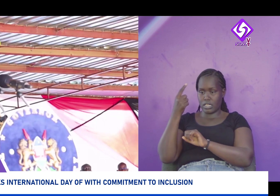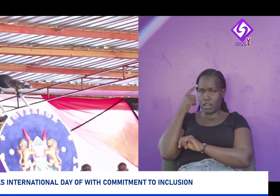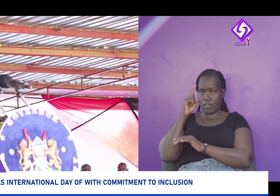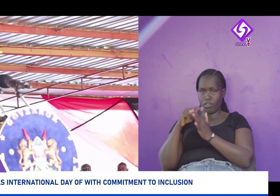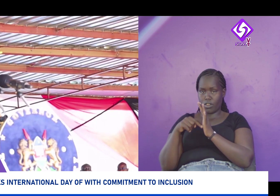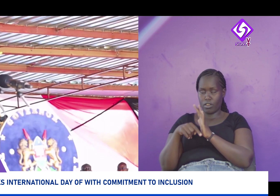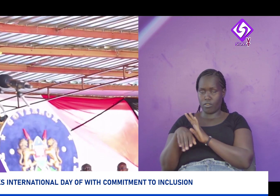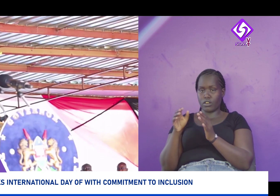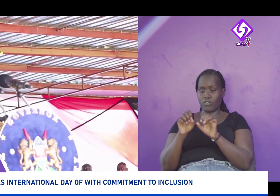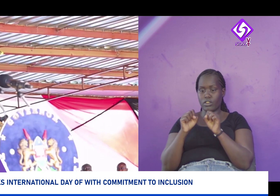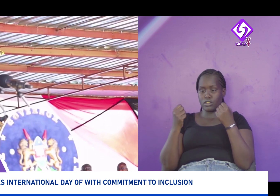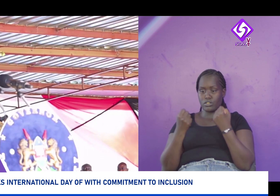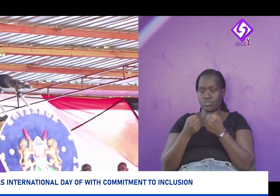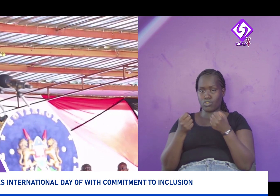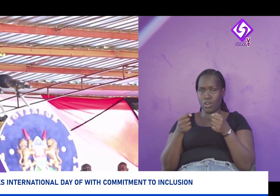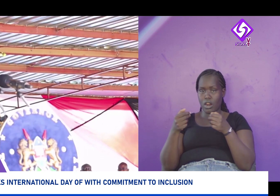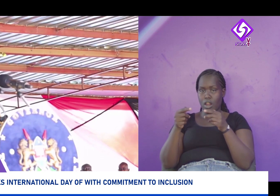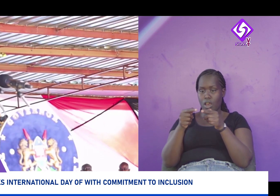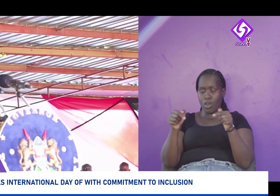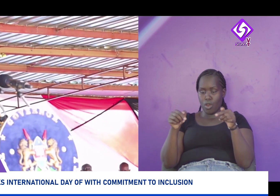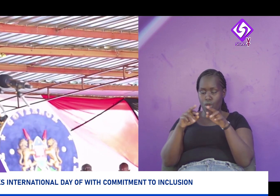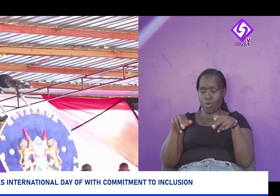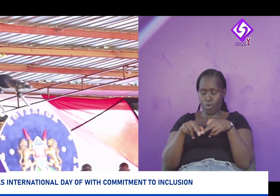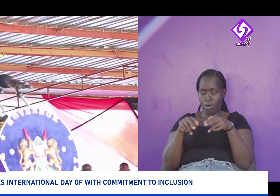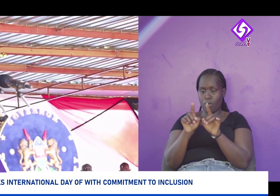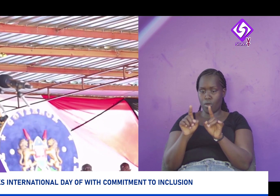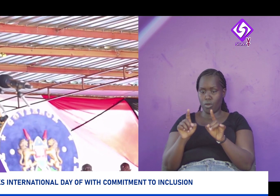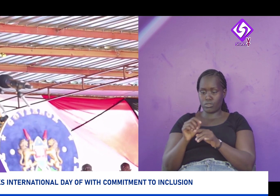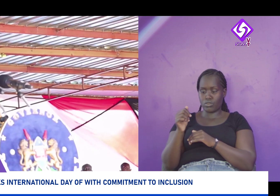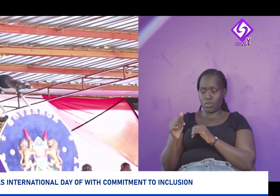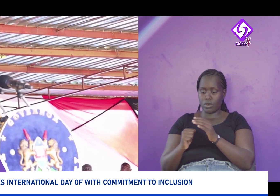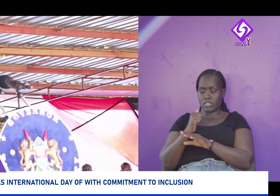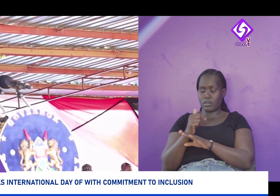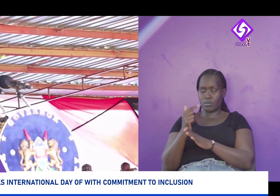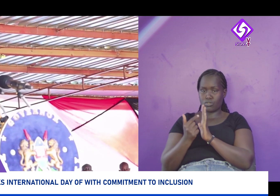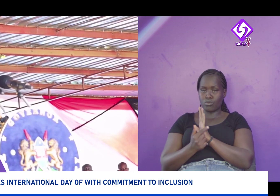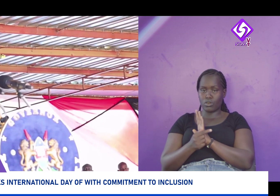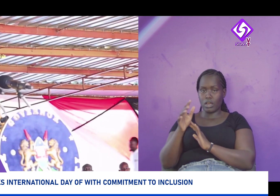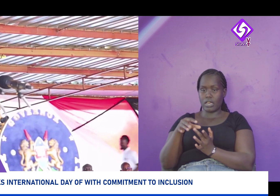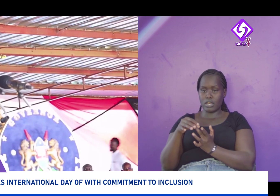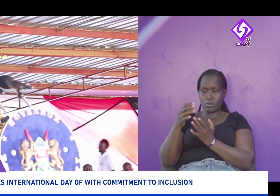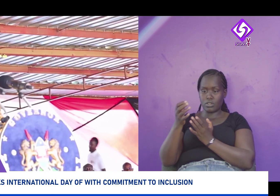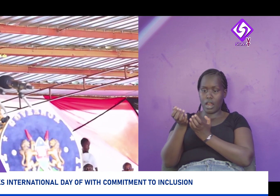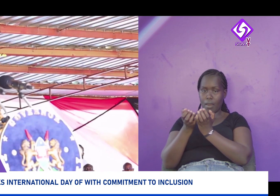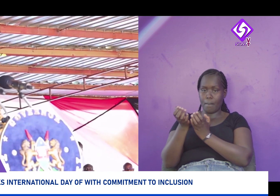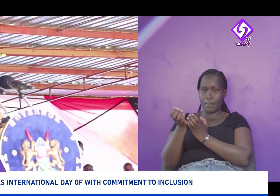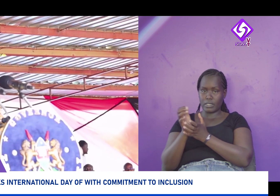Social Hall. We have also established a specialized business stores for people